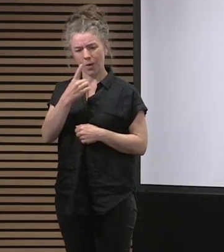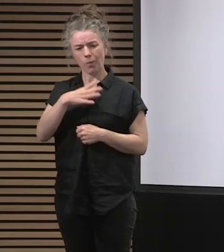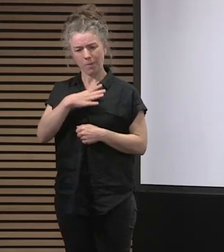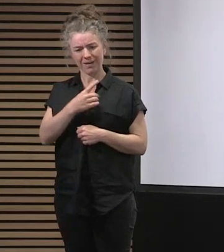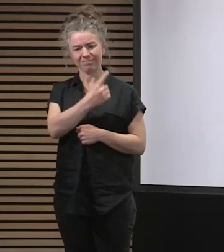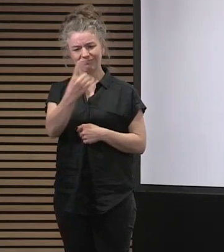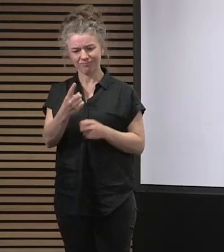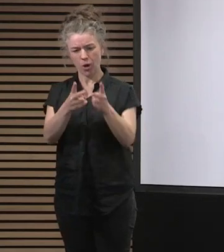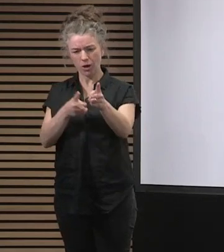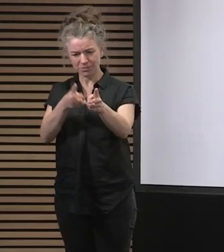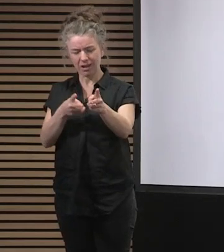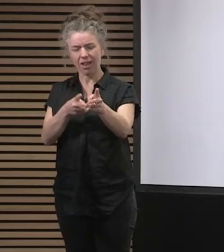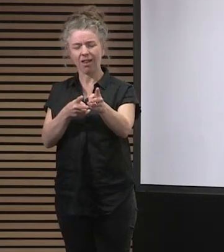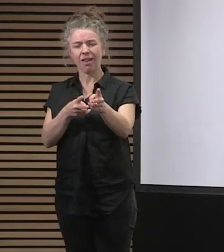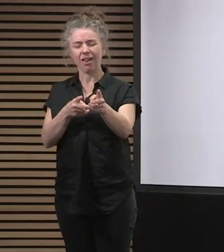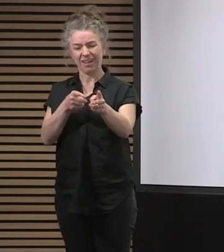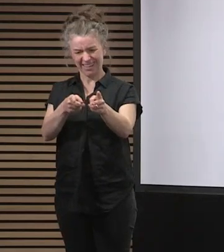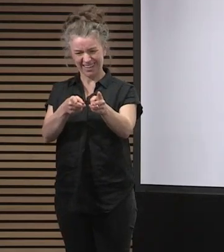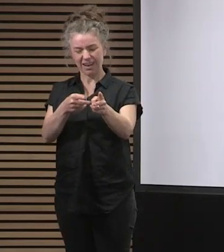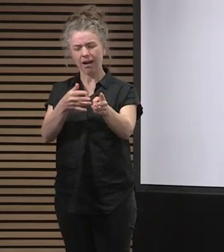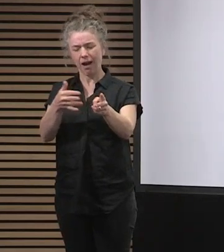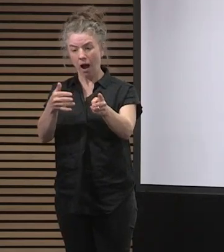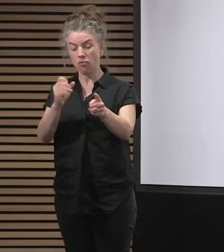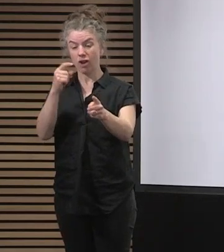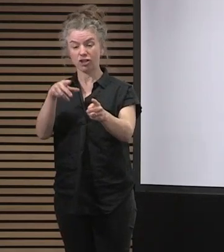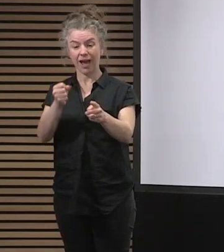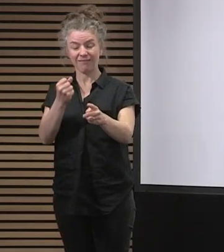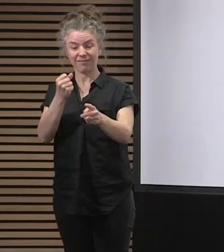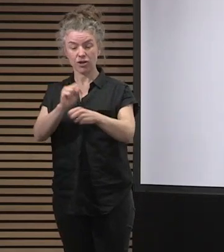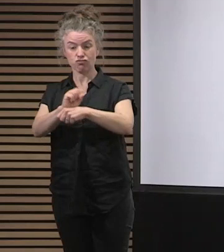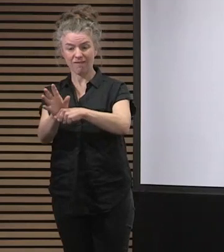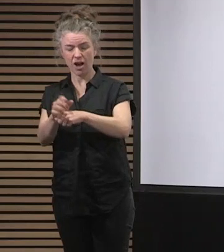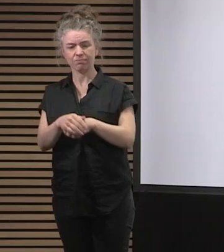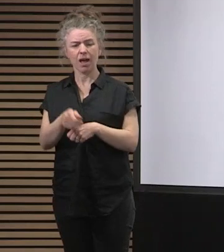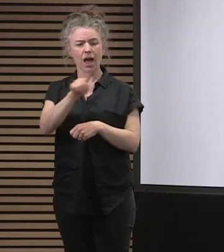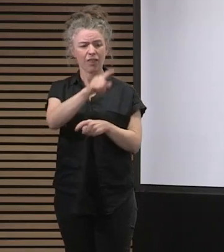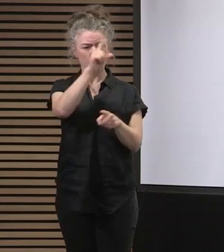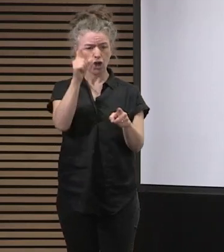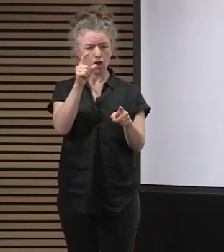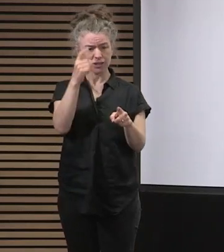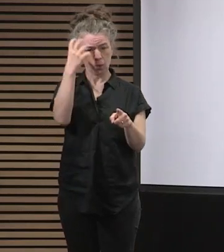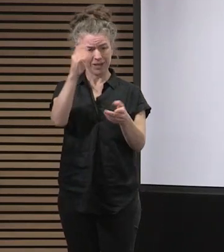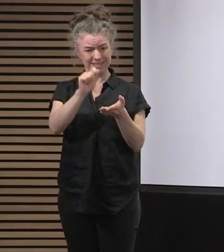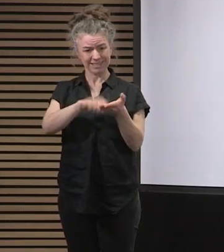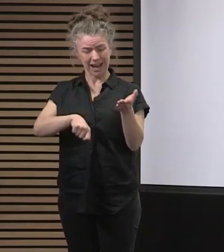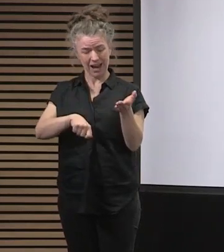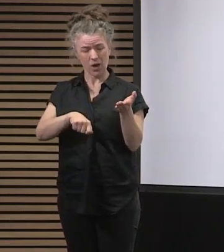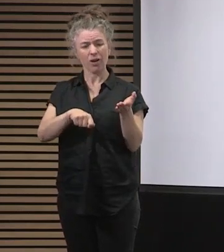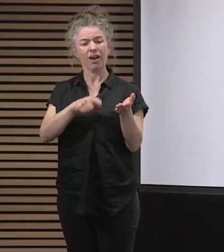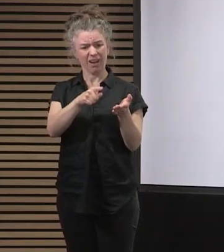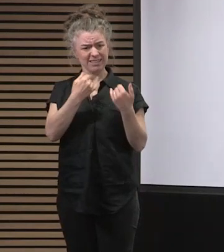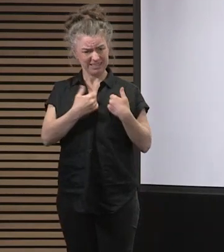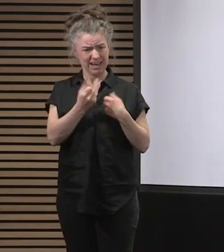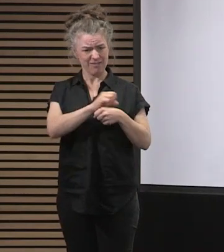and then this nurse in Queenstown who's now contracted the virus. Are you confident that it isn't already transmitting within